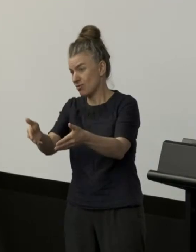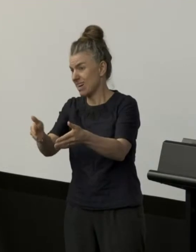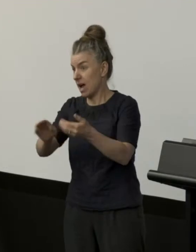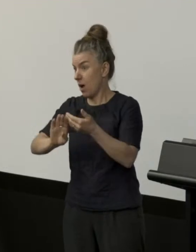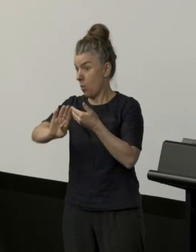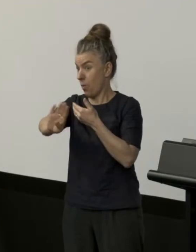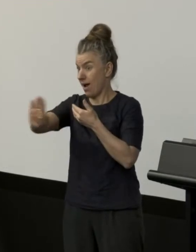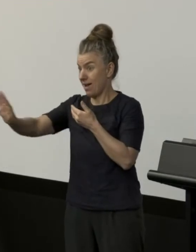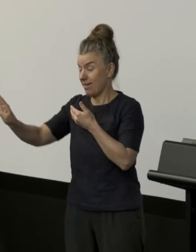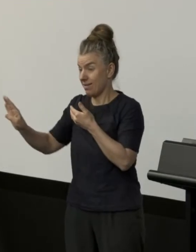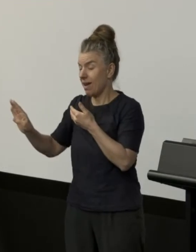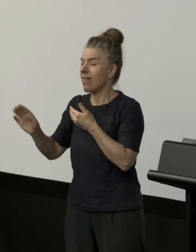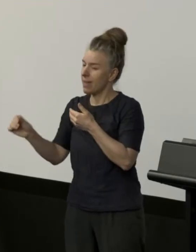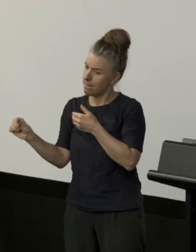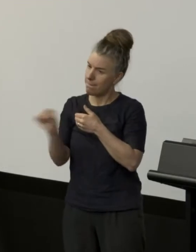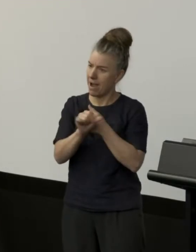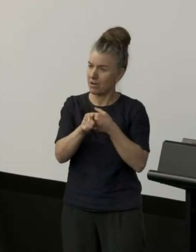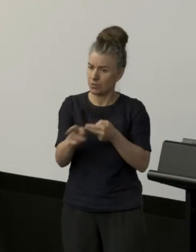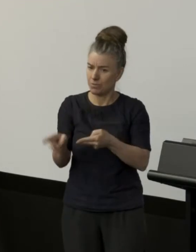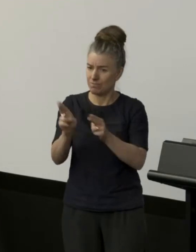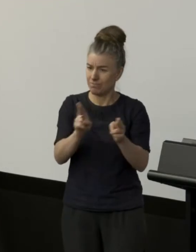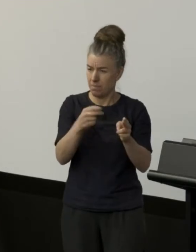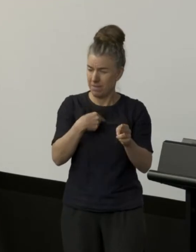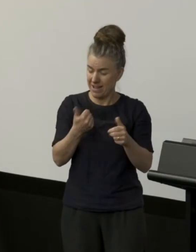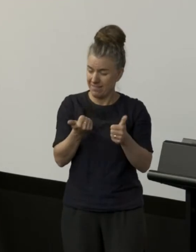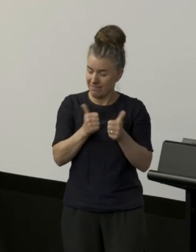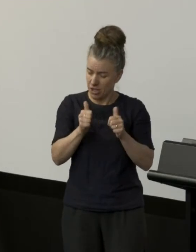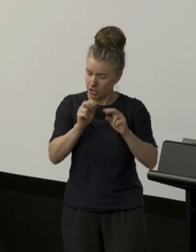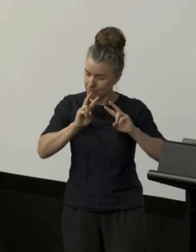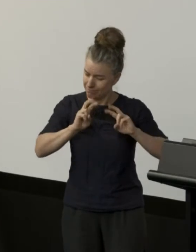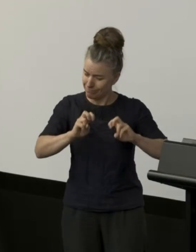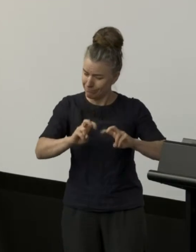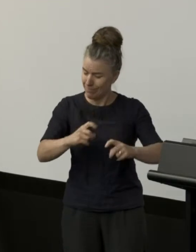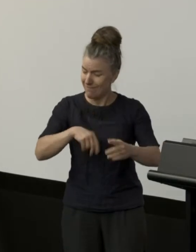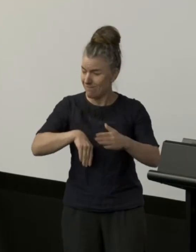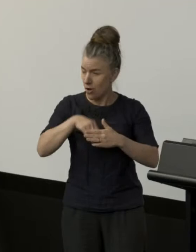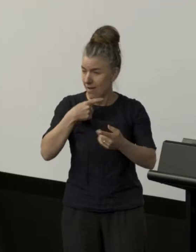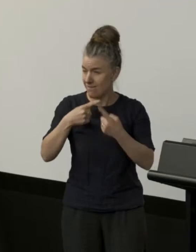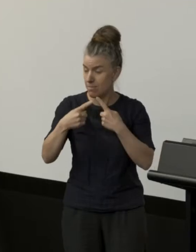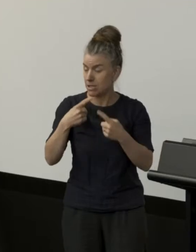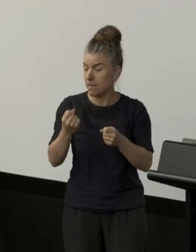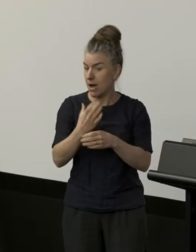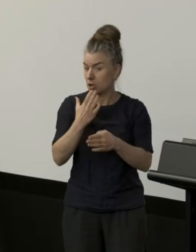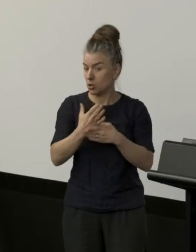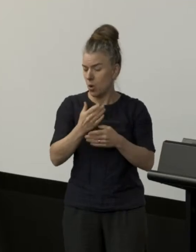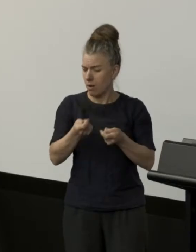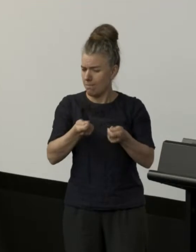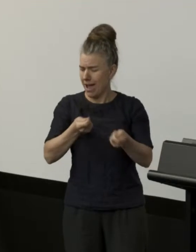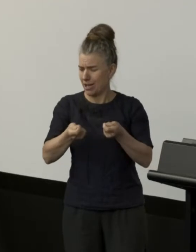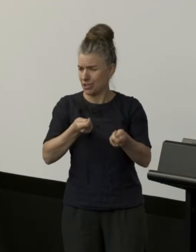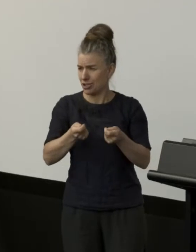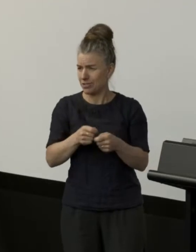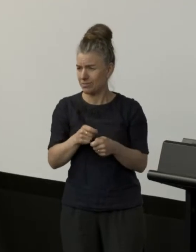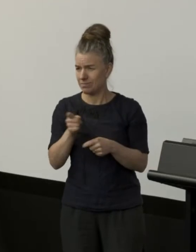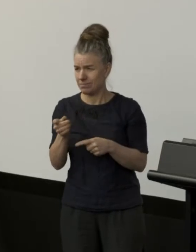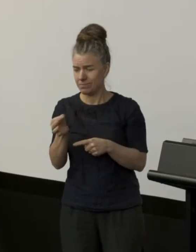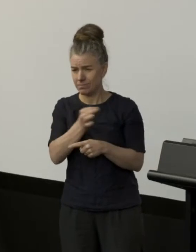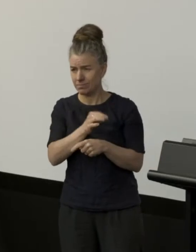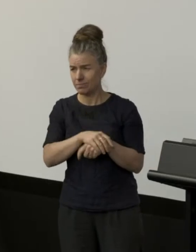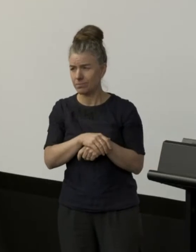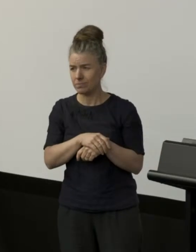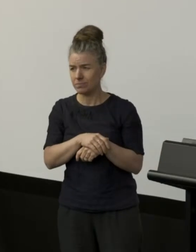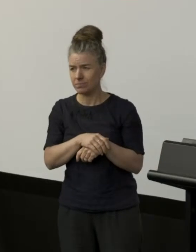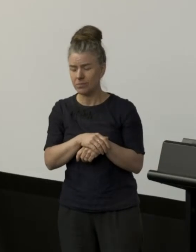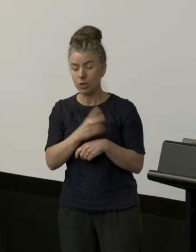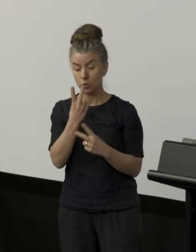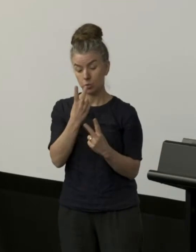managed isolation facility. So I've looked through all the detail of that. I wanted to be sure that the risk was managed appropriately. 364 close